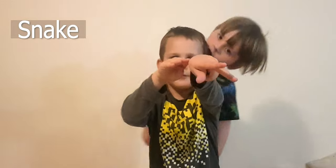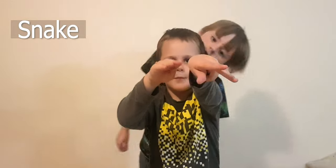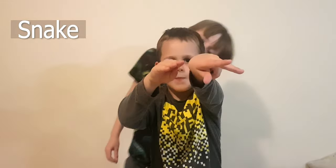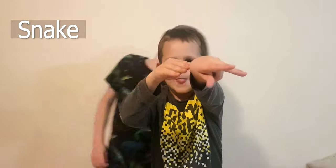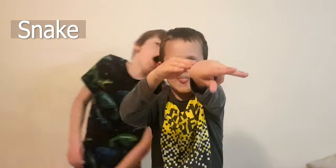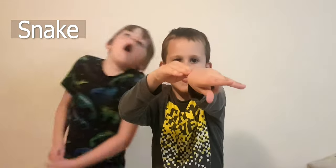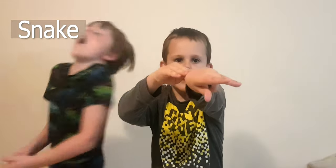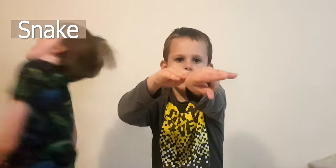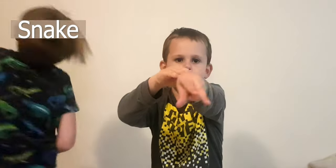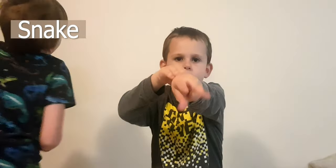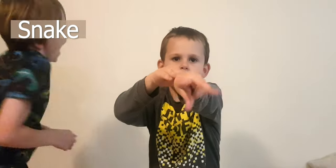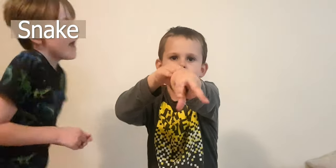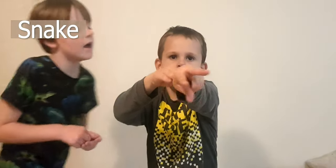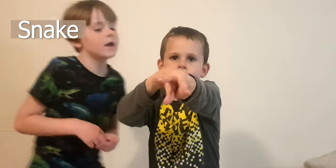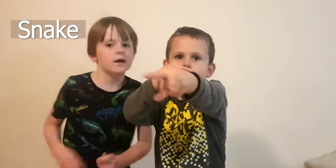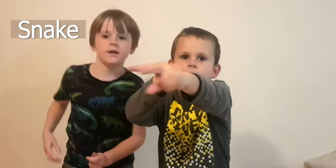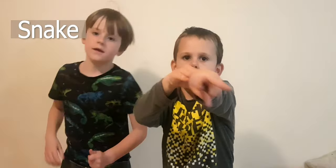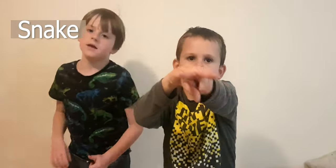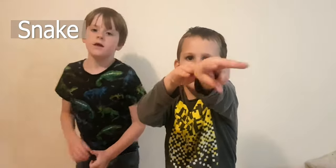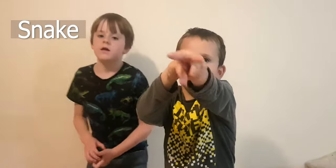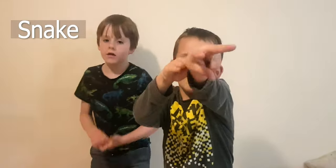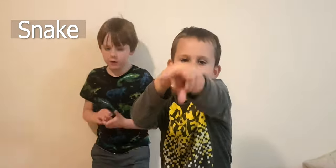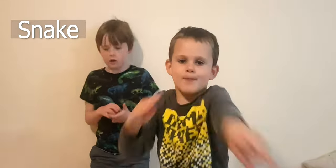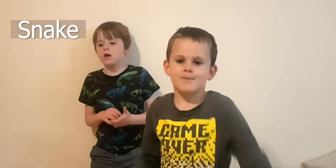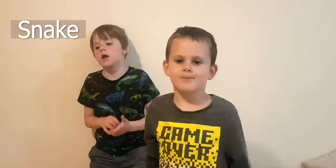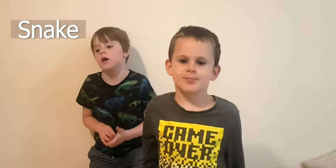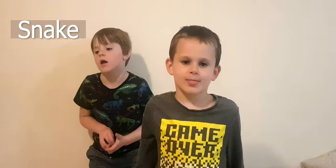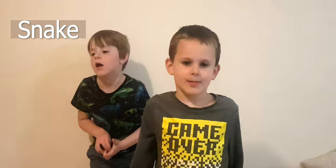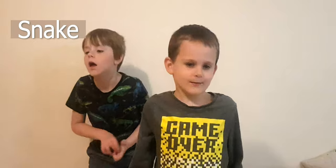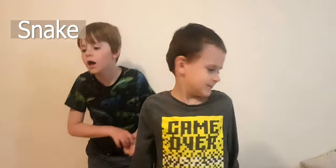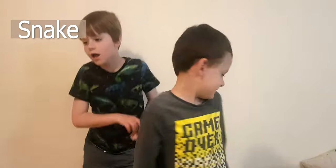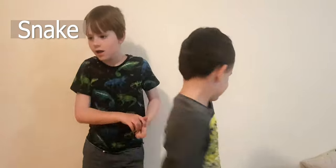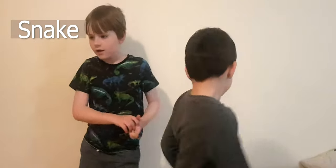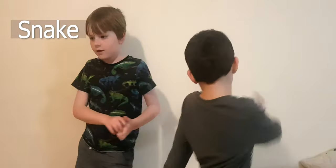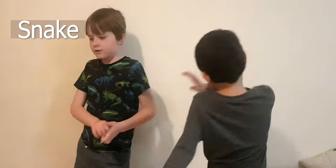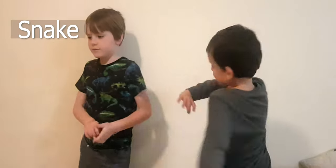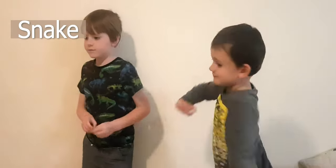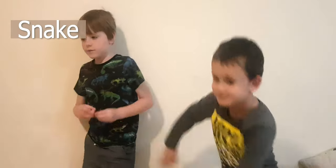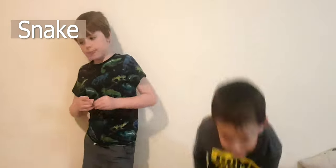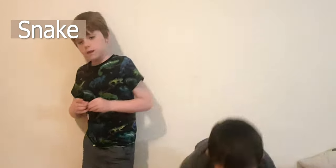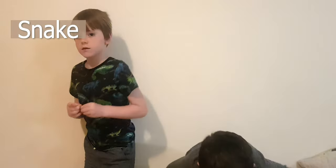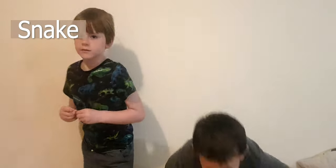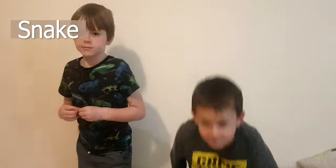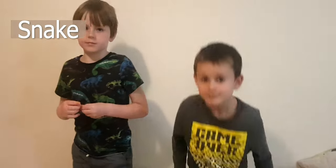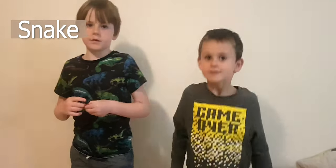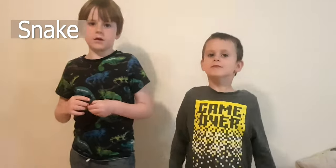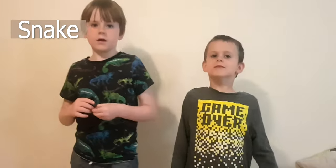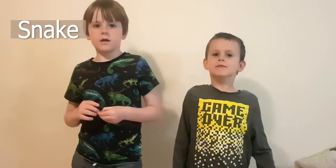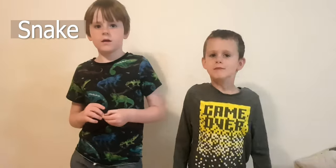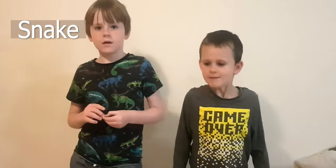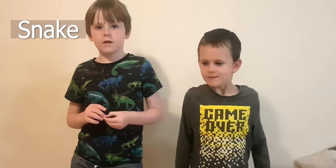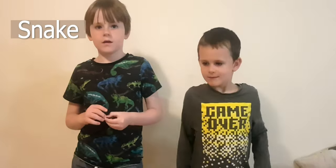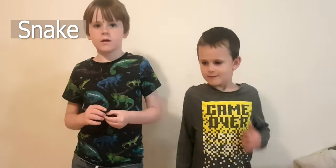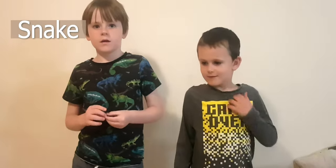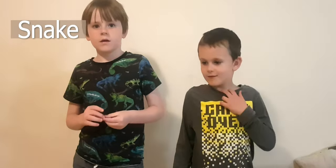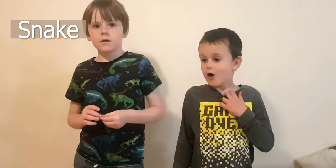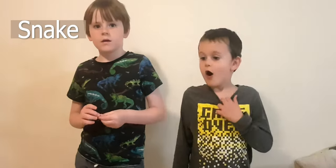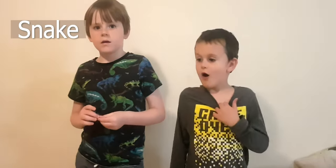Snake. Good. That's right. Good. Good snake. Okay. That's pretty awesome. Do you know how to do